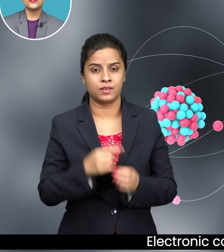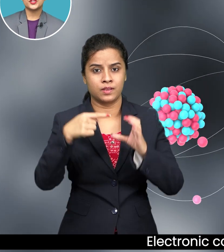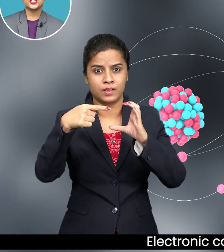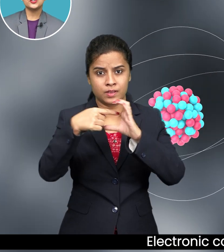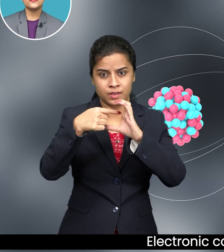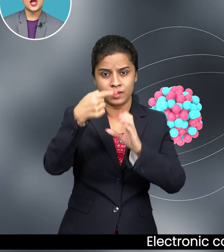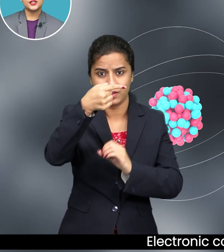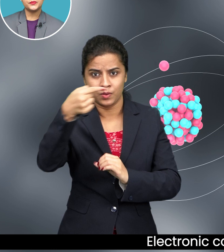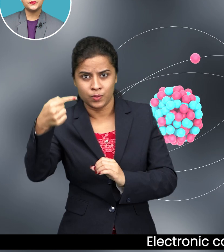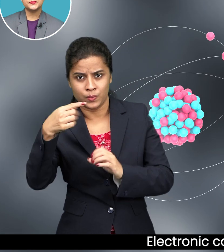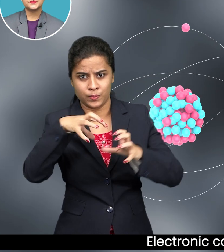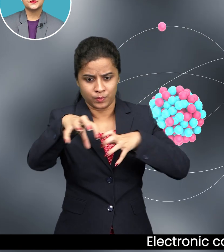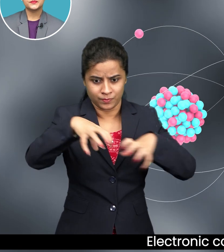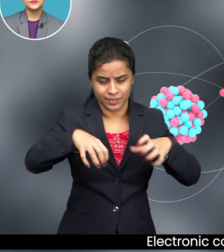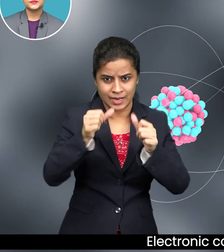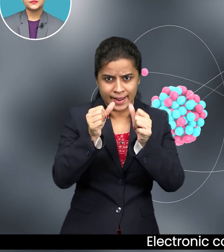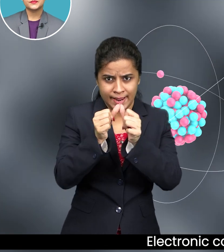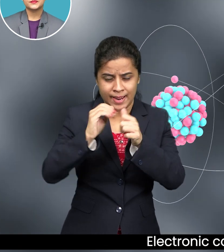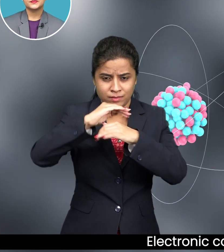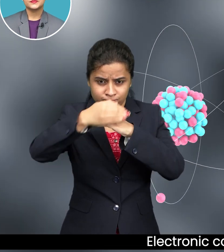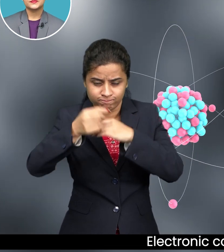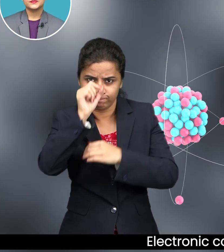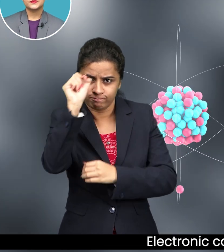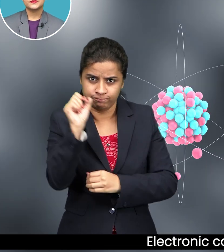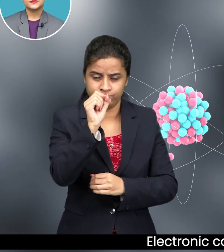electronic configuration of atom,